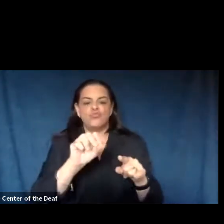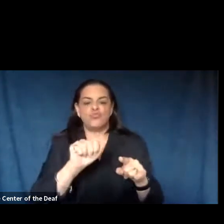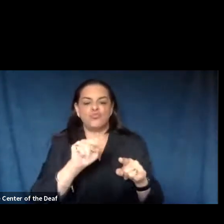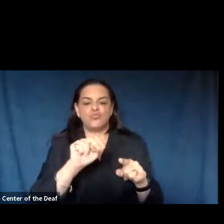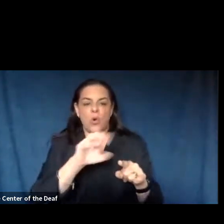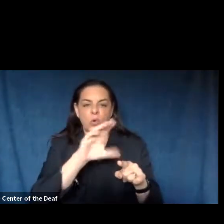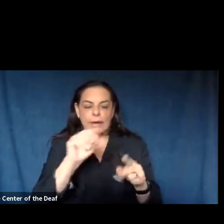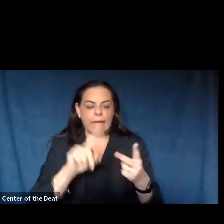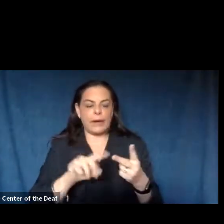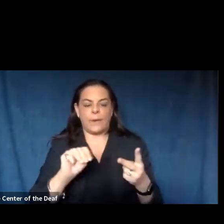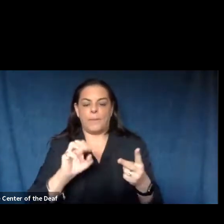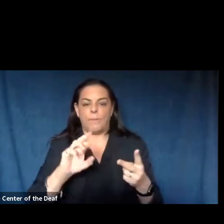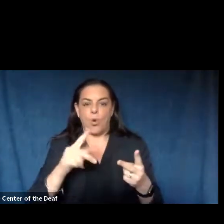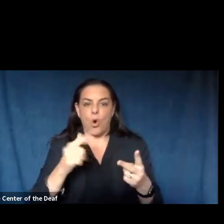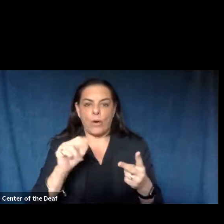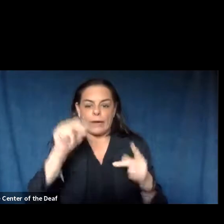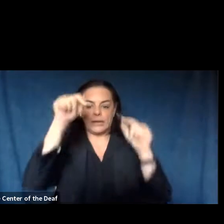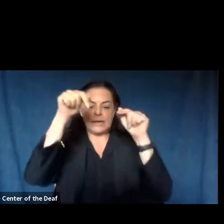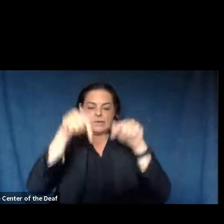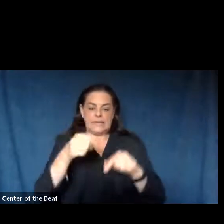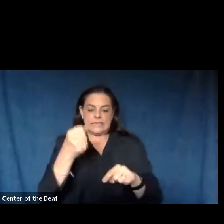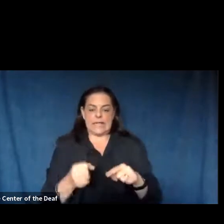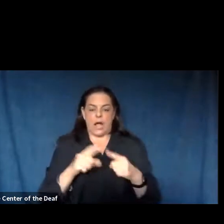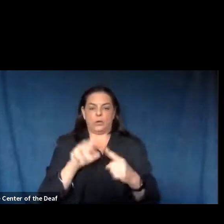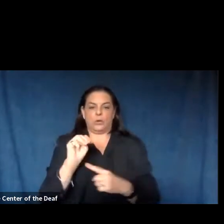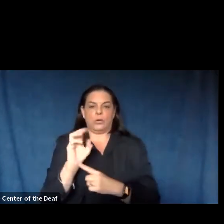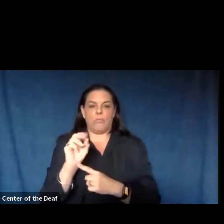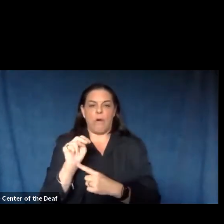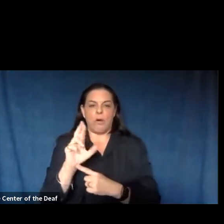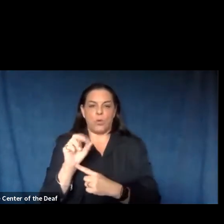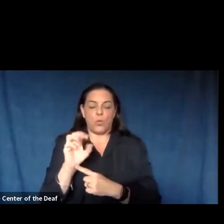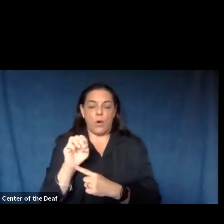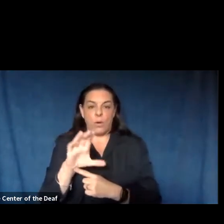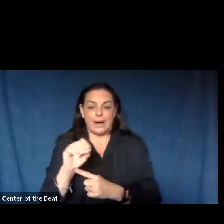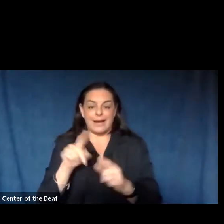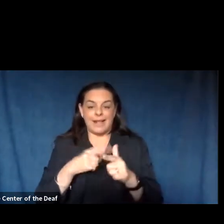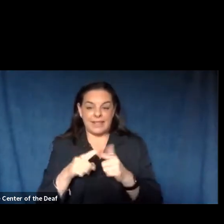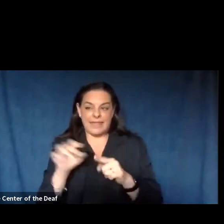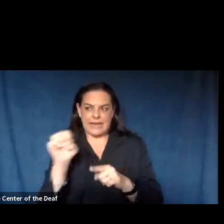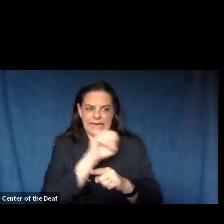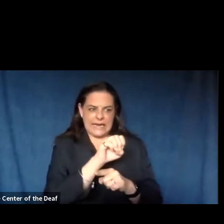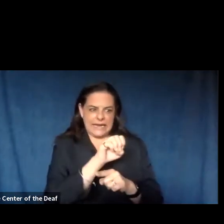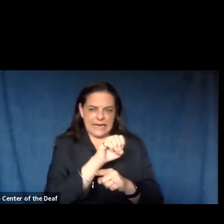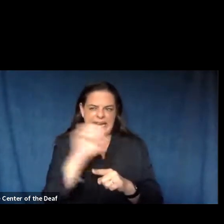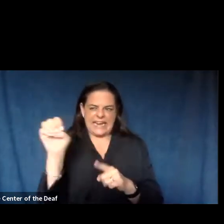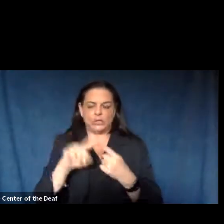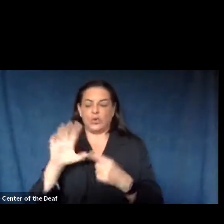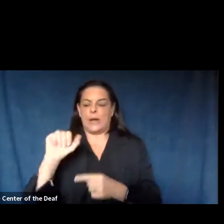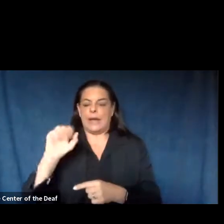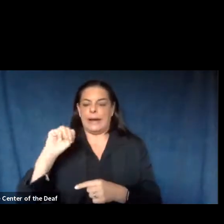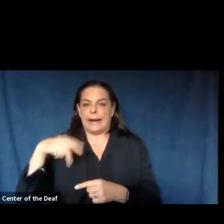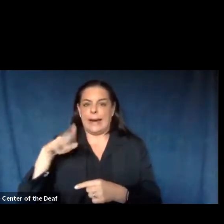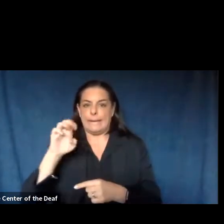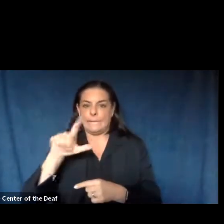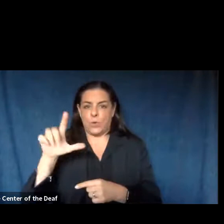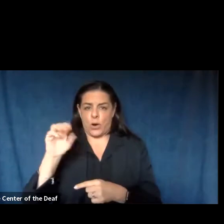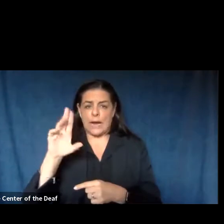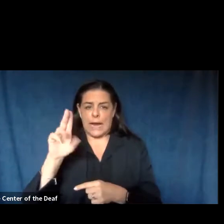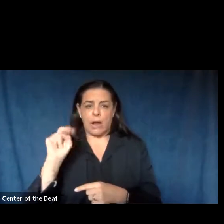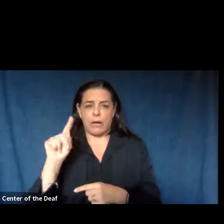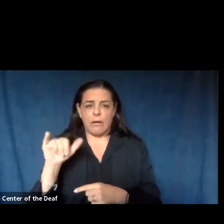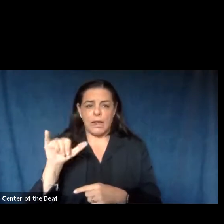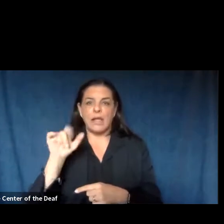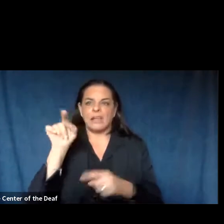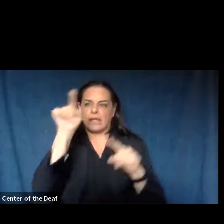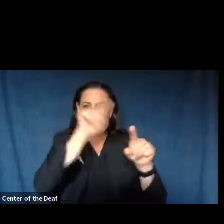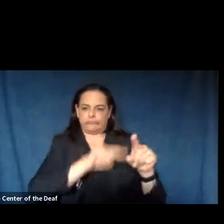and Morgan County, goes south to Monroe County, and then goes east to Campbell County area. And that circle